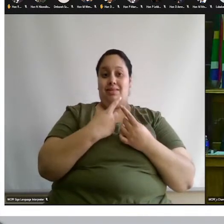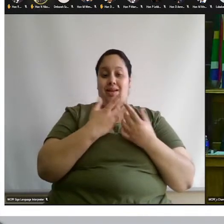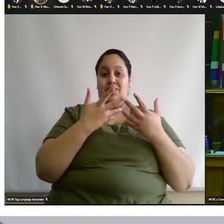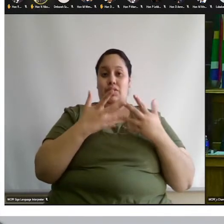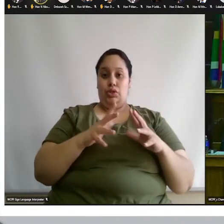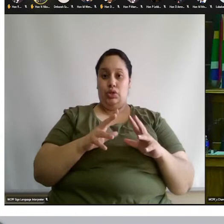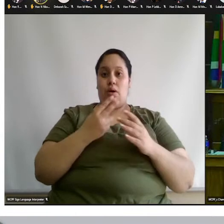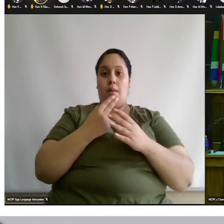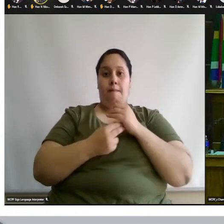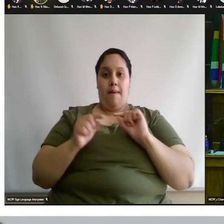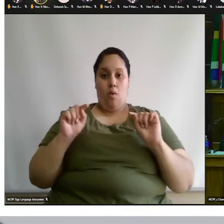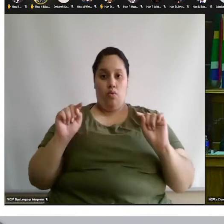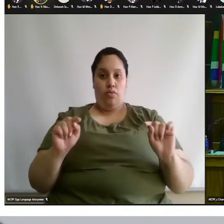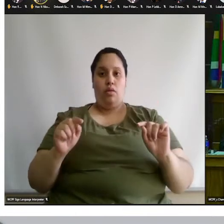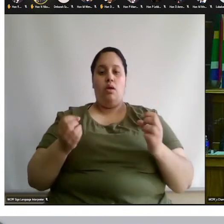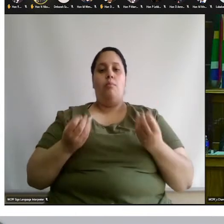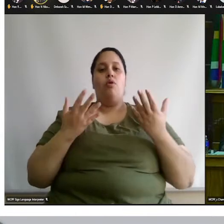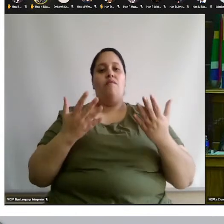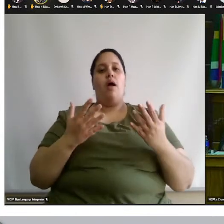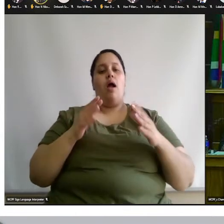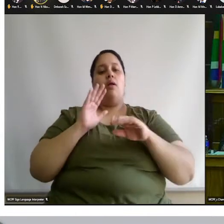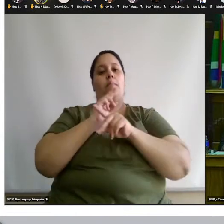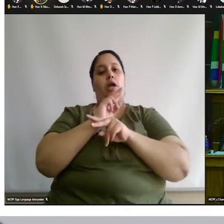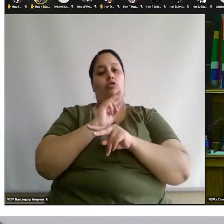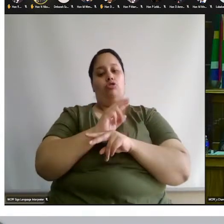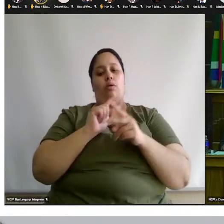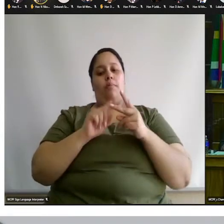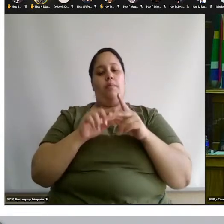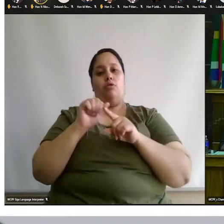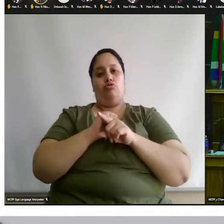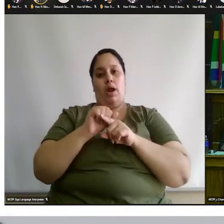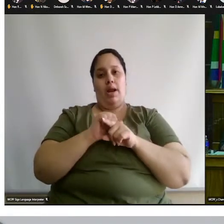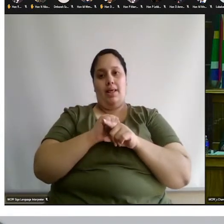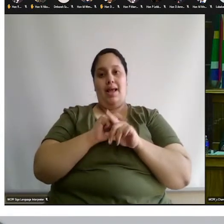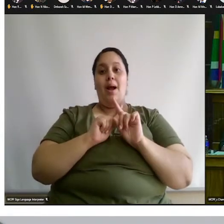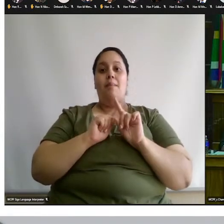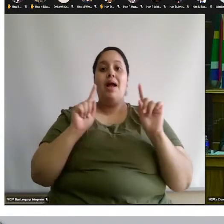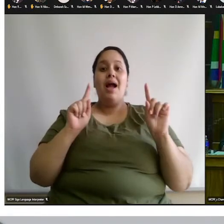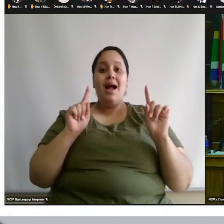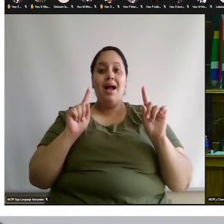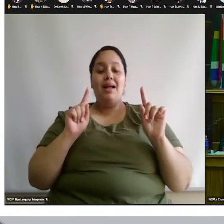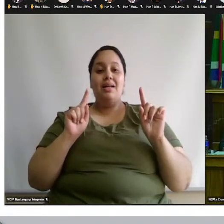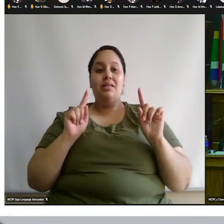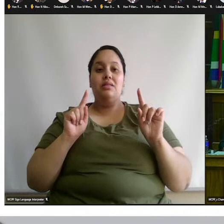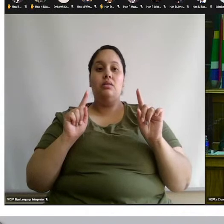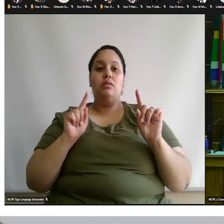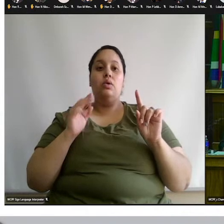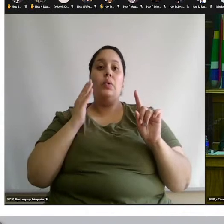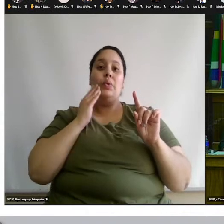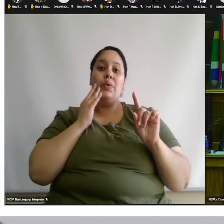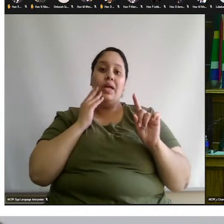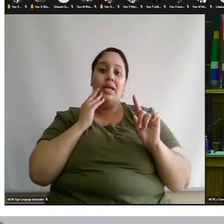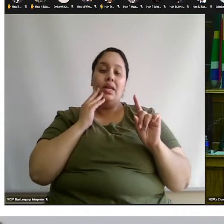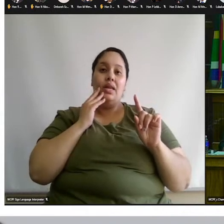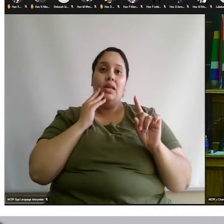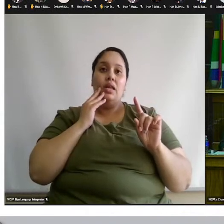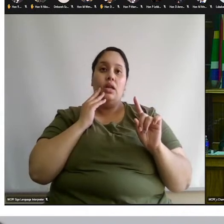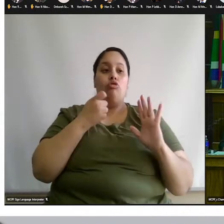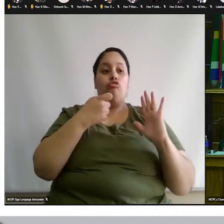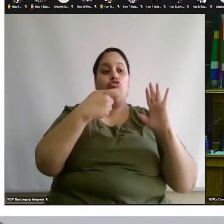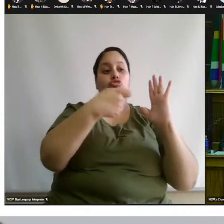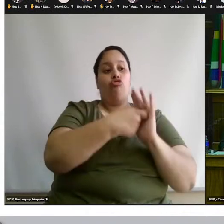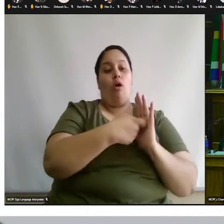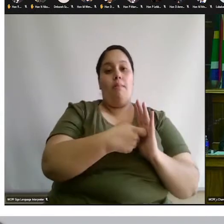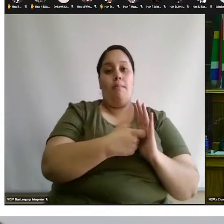provide ongoing mentorship and training. But of course, that when the stores get